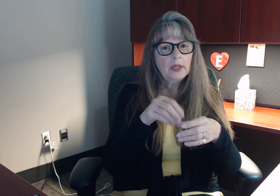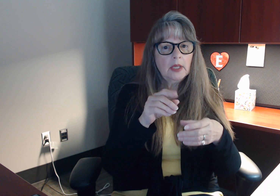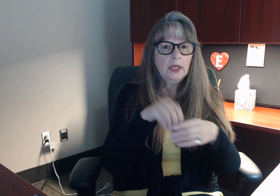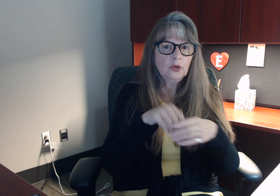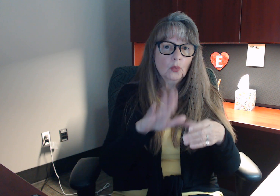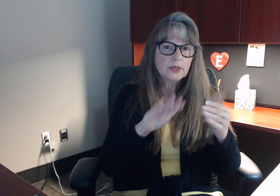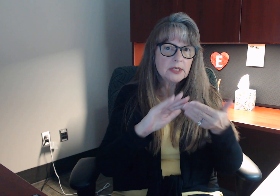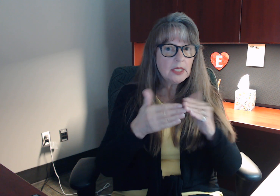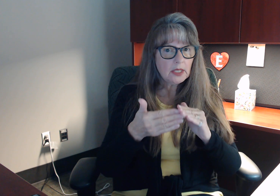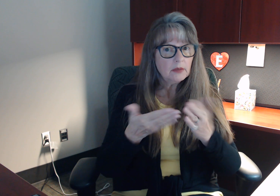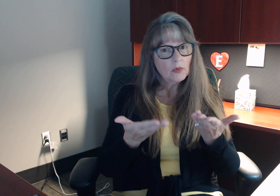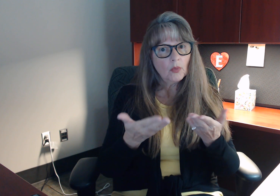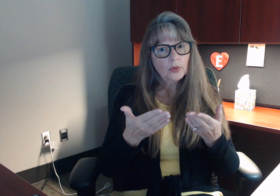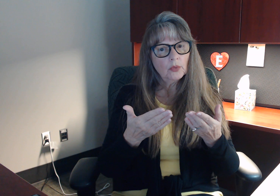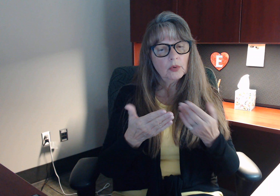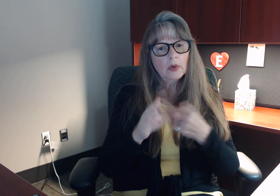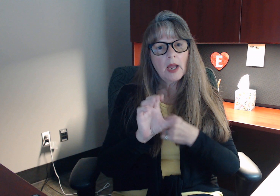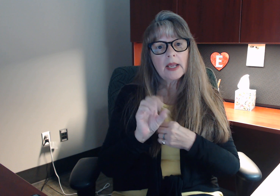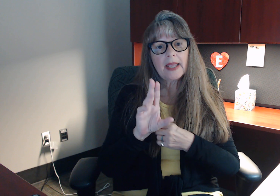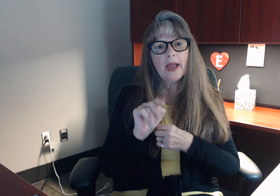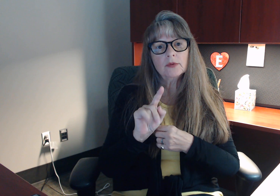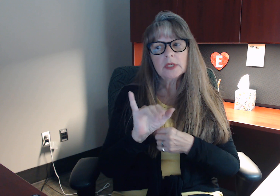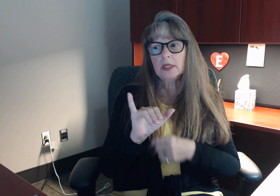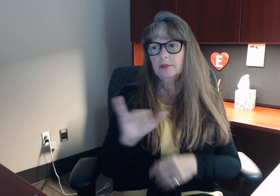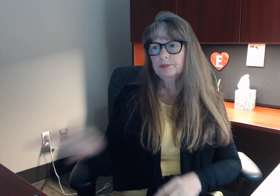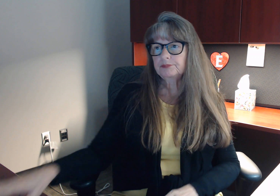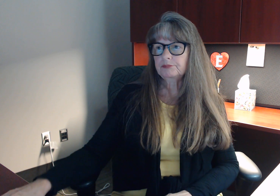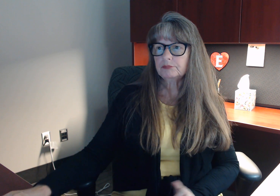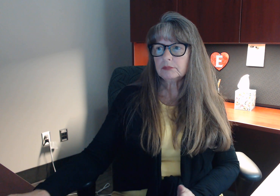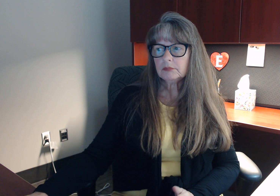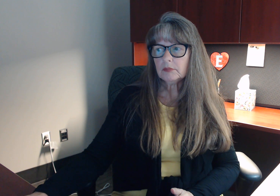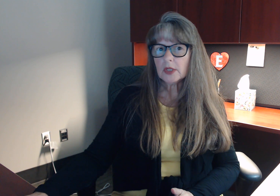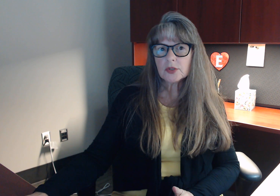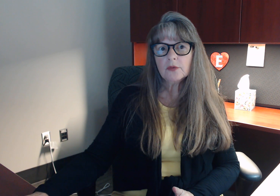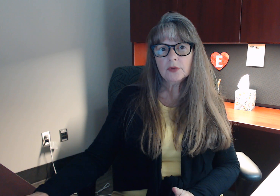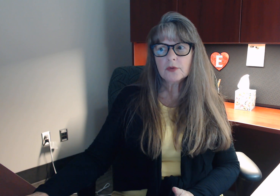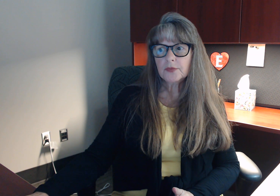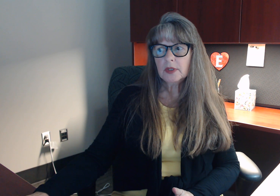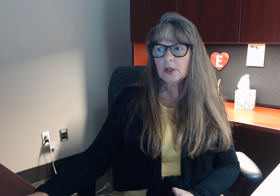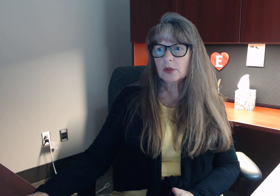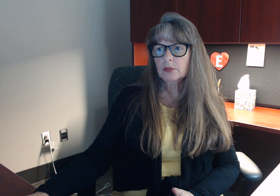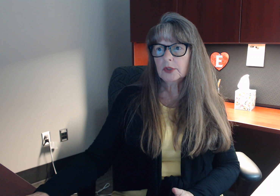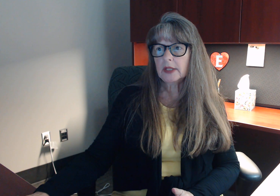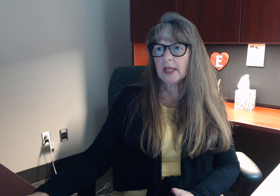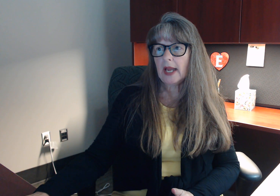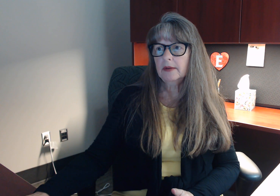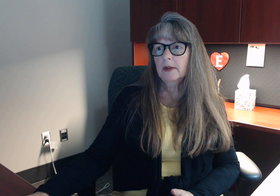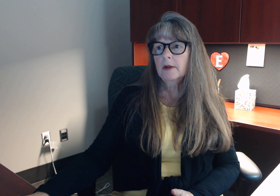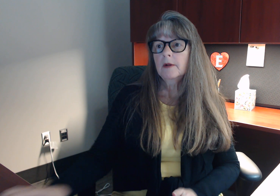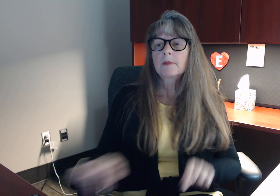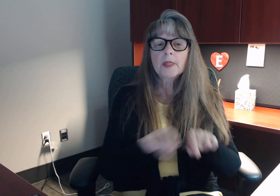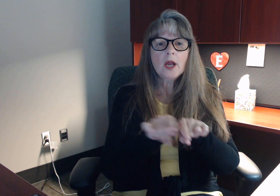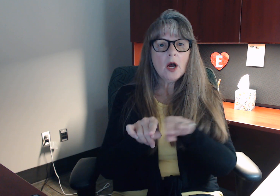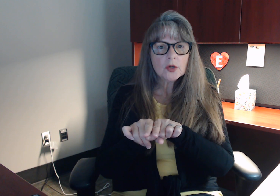in your city or your county. So look at that. They